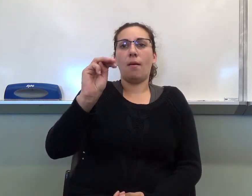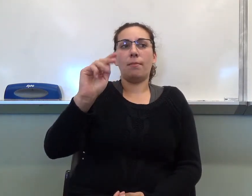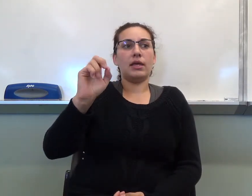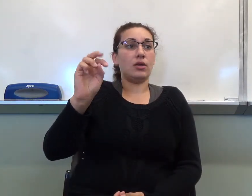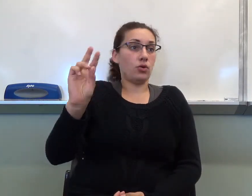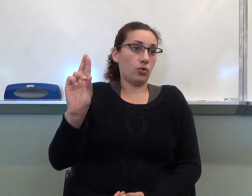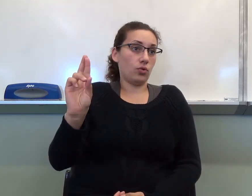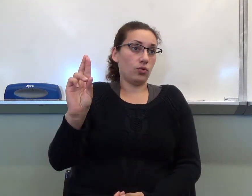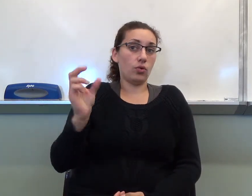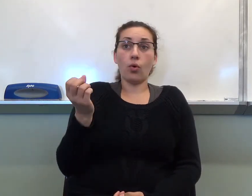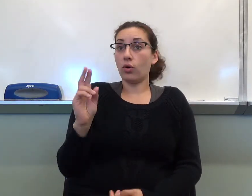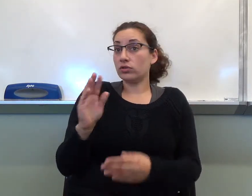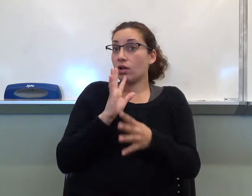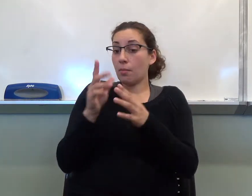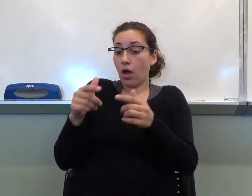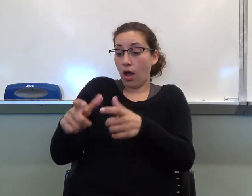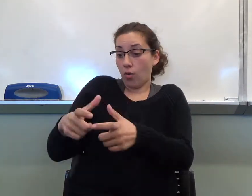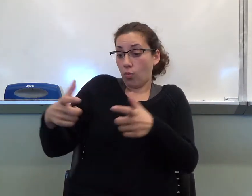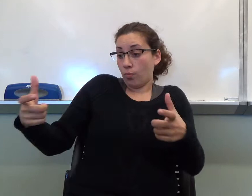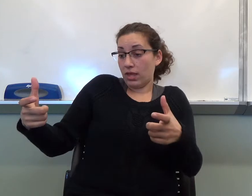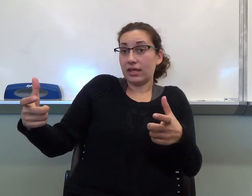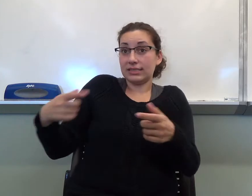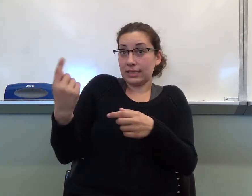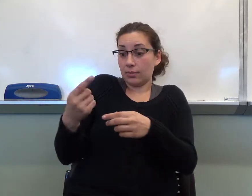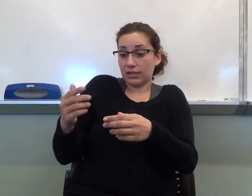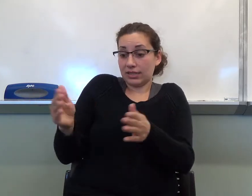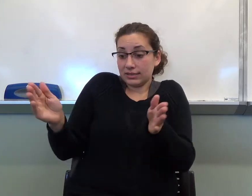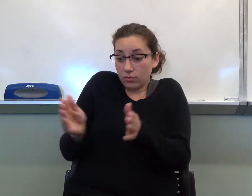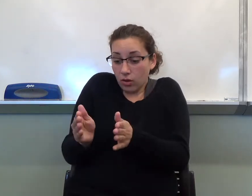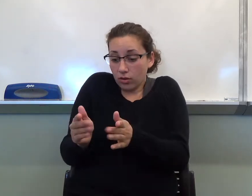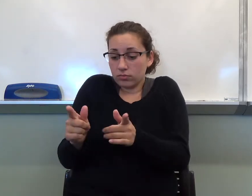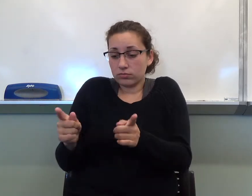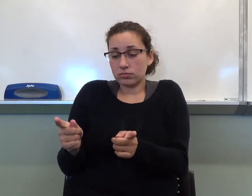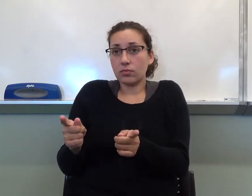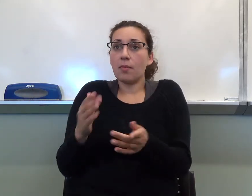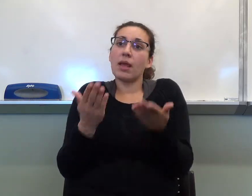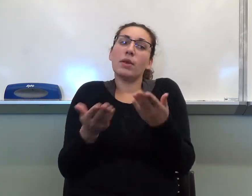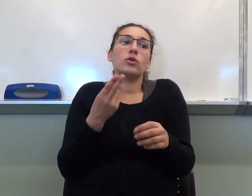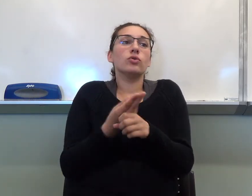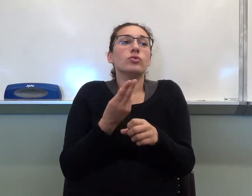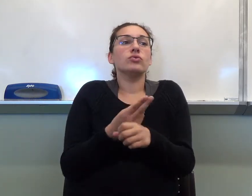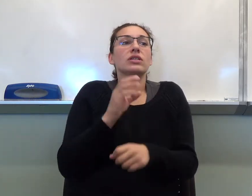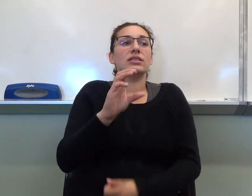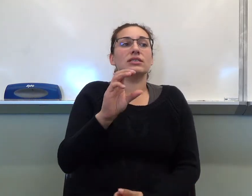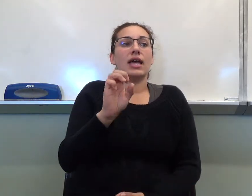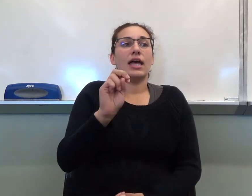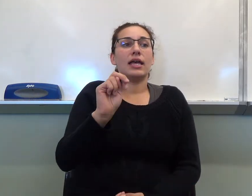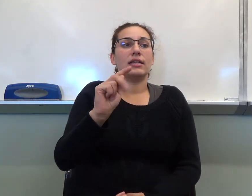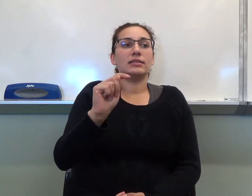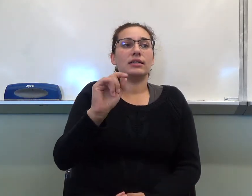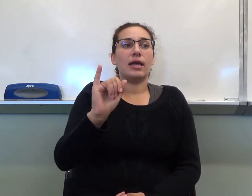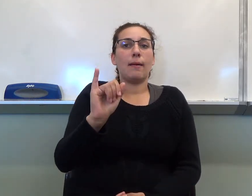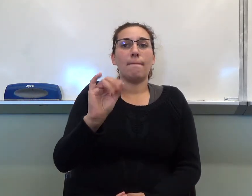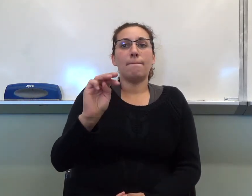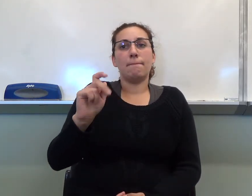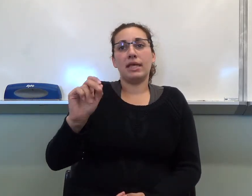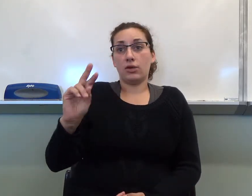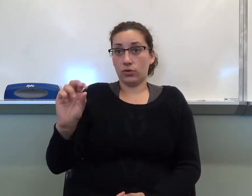about centimeters, huh? Something like that. Okay, now what we're going to do is go to the other types of measurements in